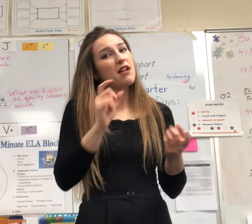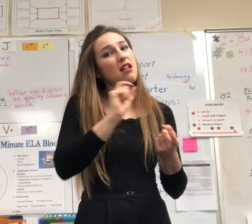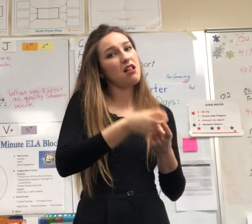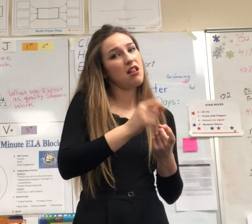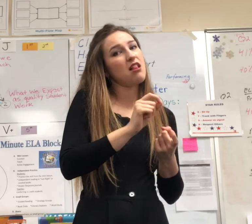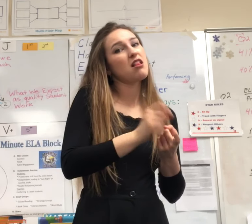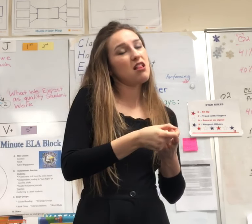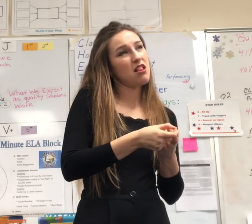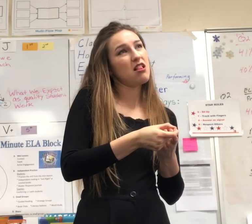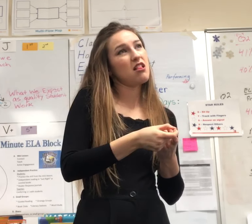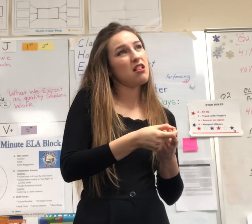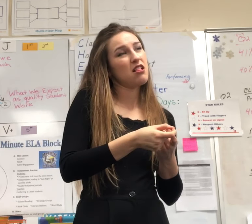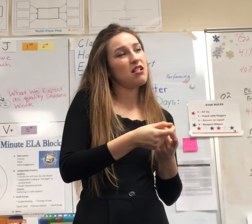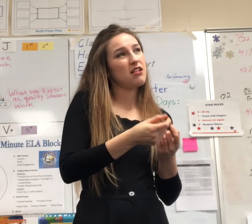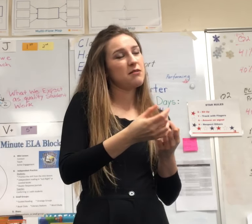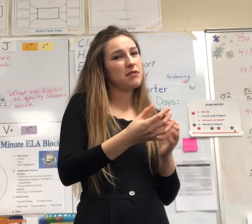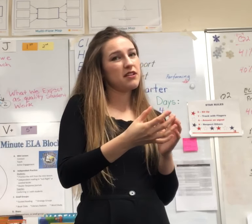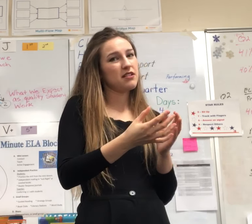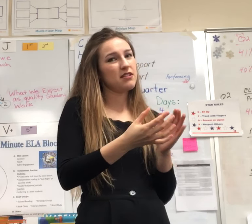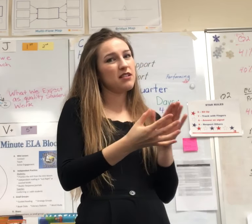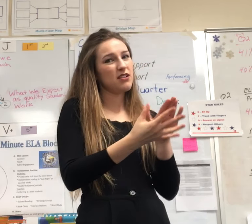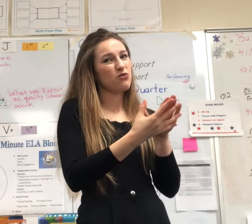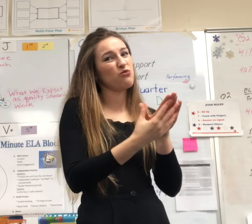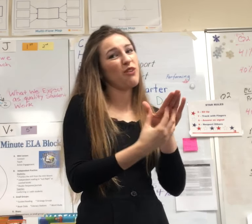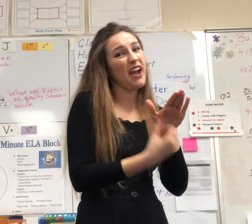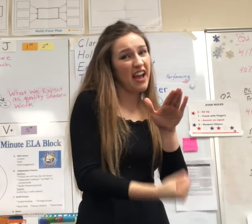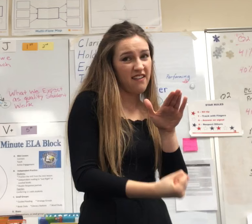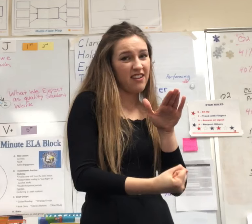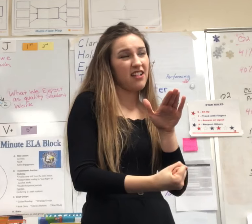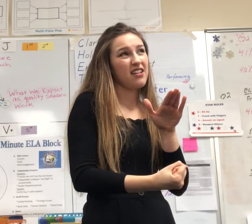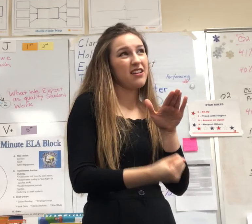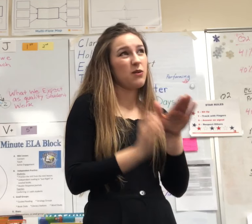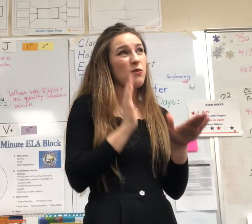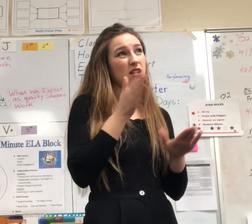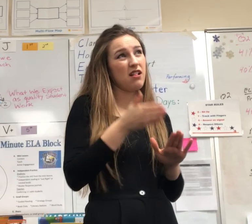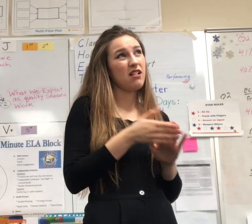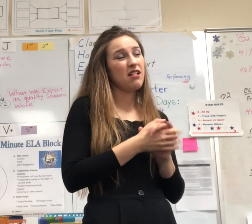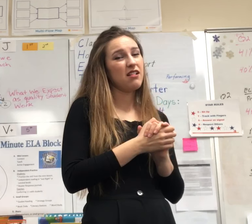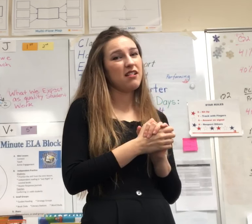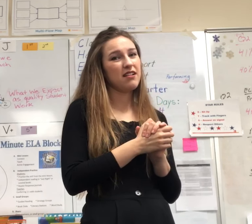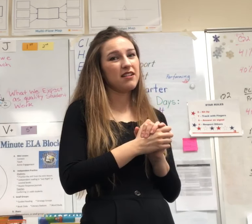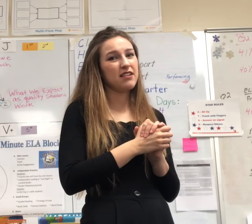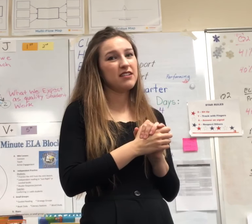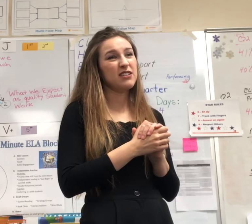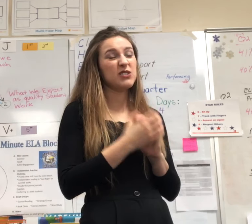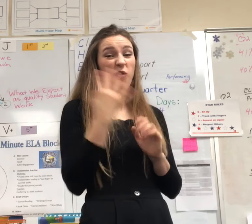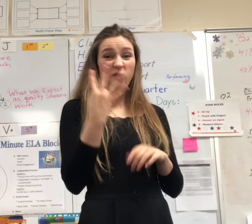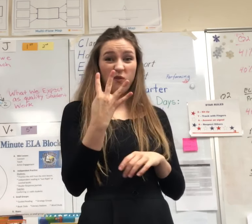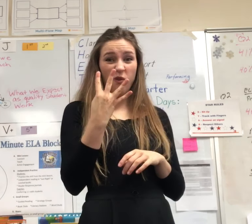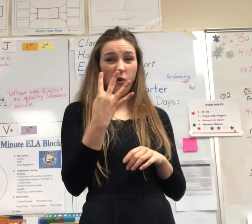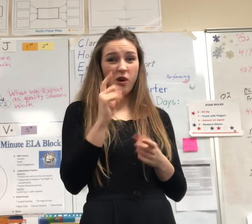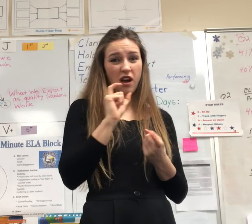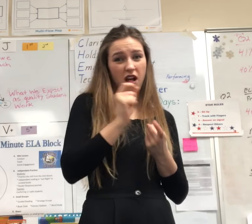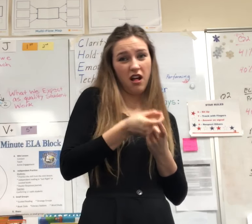stopping the vehicle and pulling it down. So if it has 4 weights,